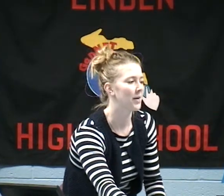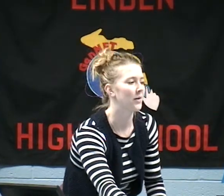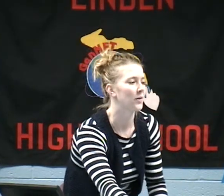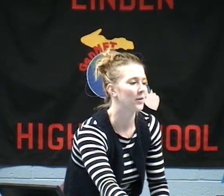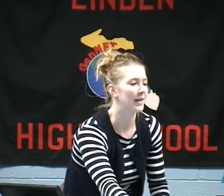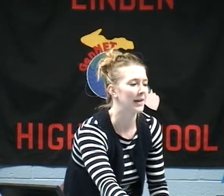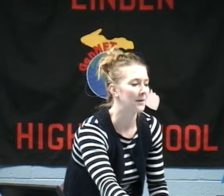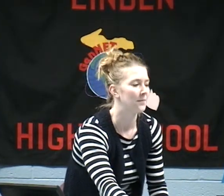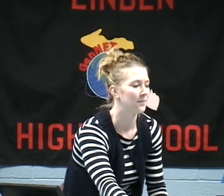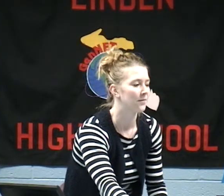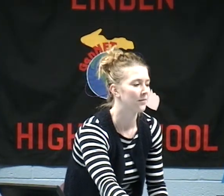about